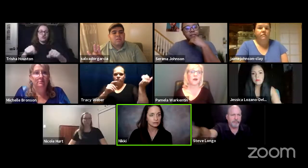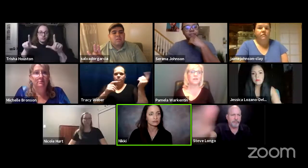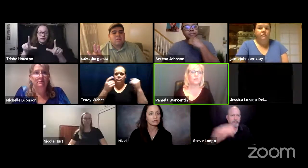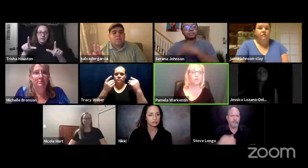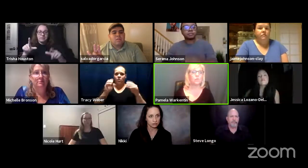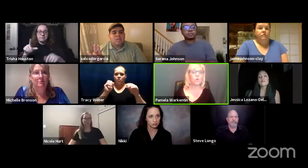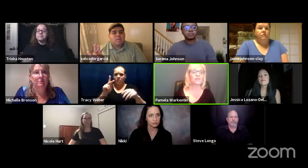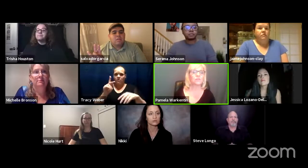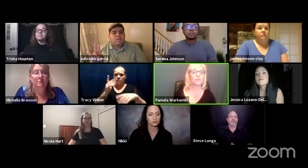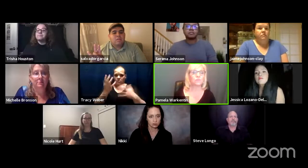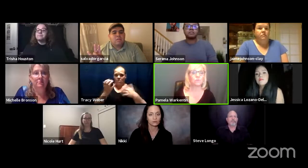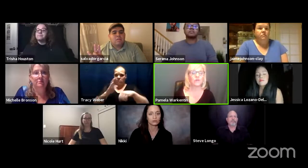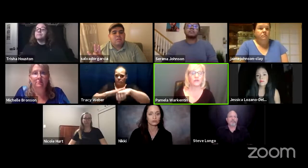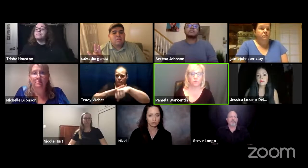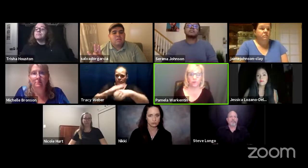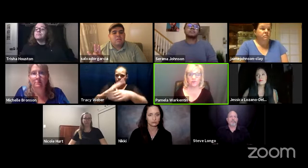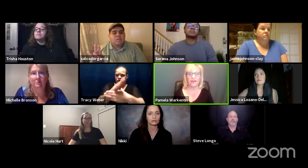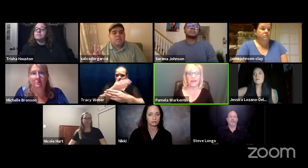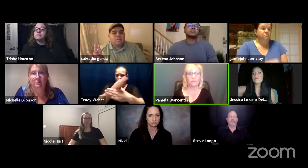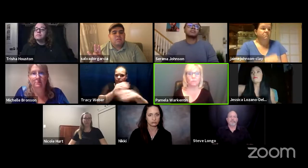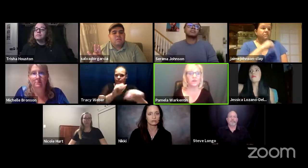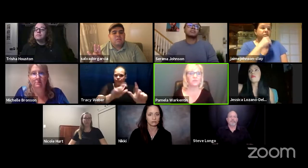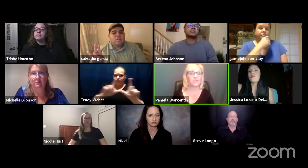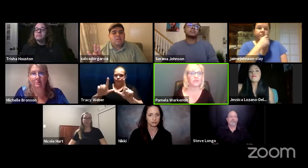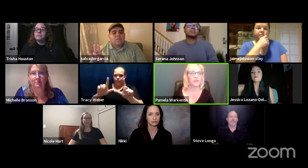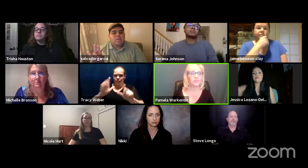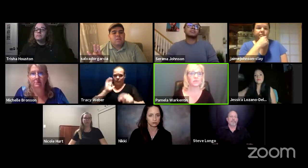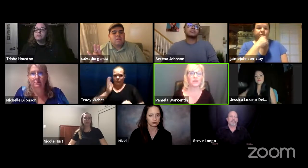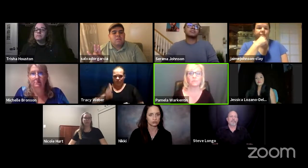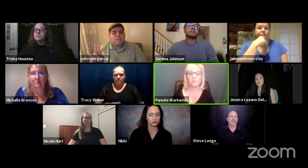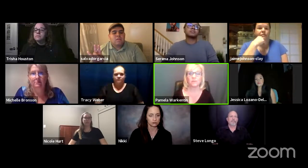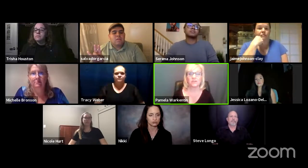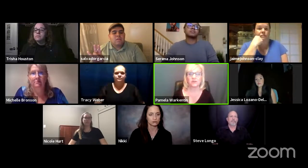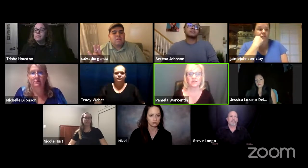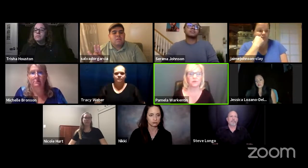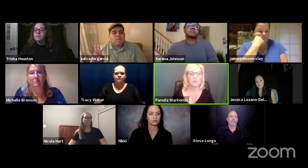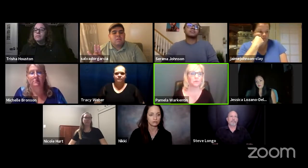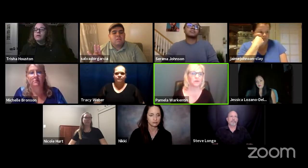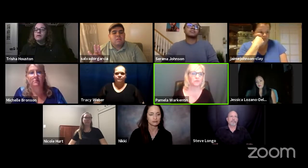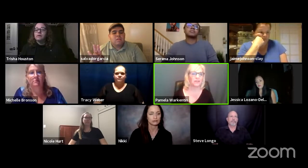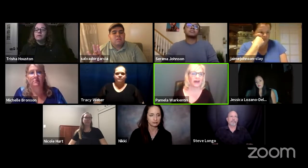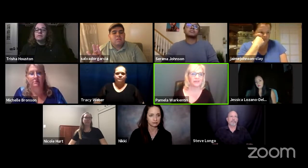I do want to let you know that I am going to be sharing the screen momentarily. Be prepared for that.